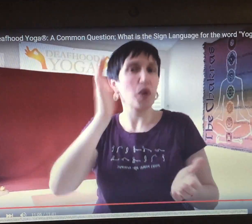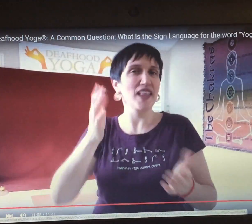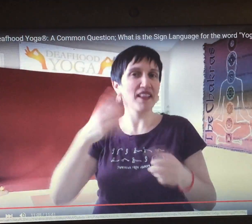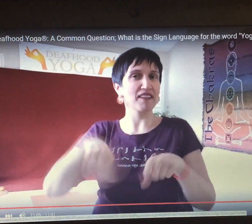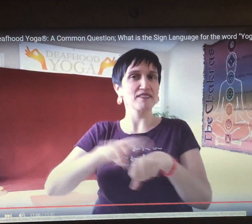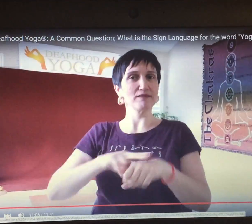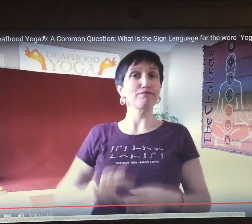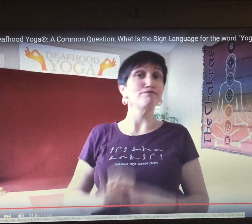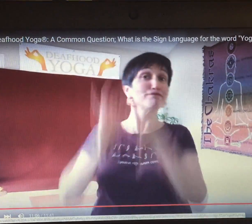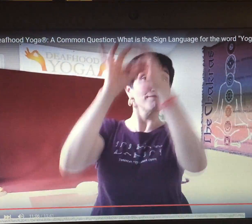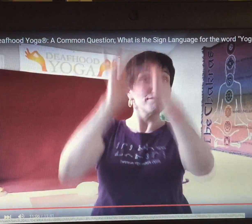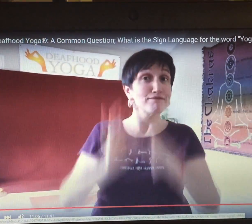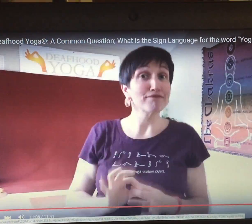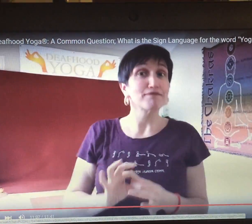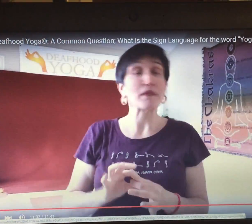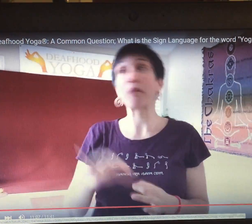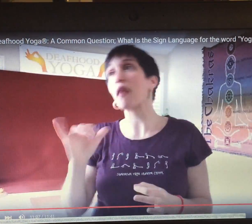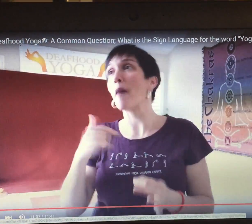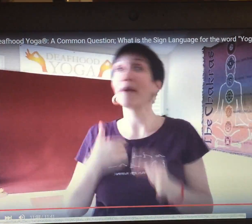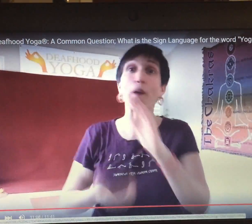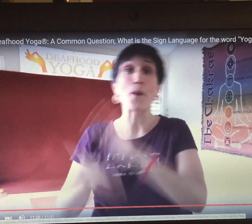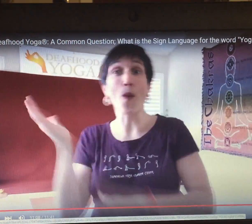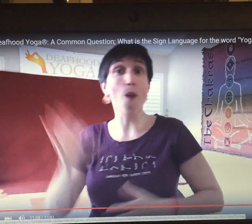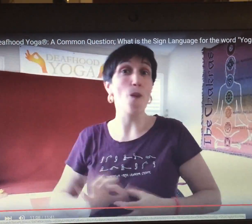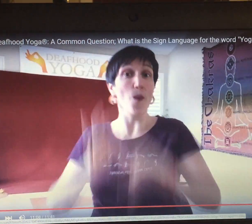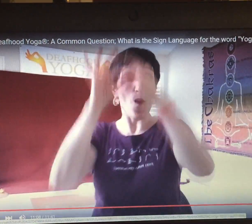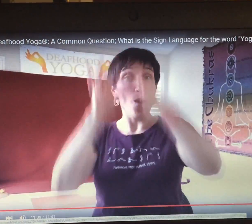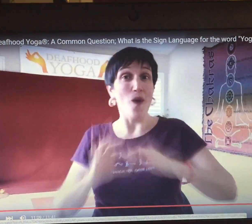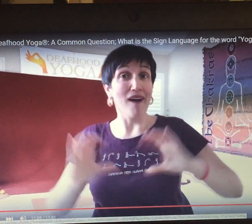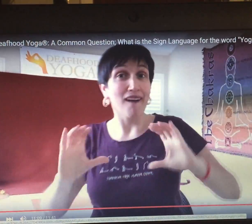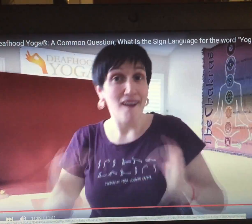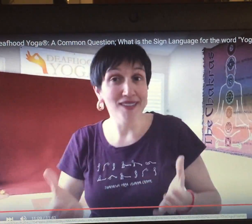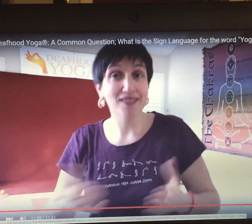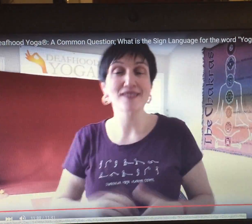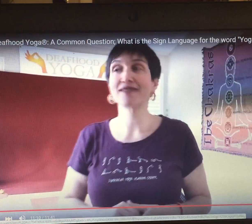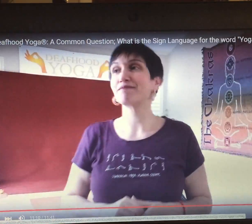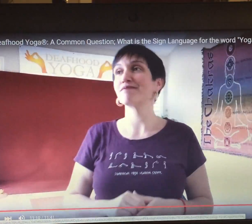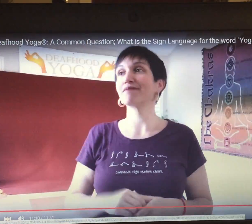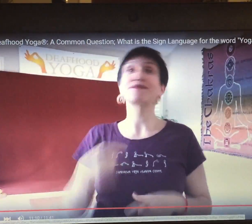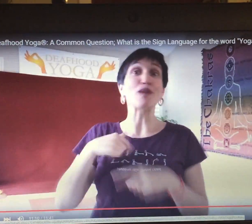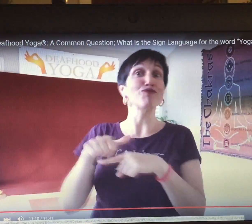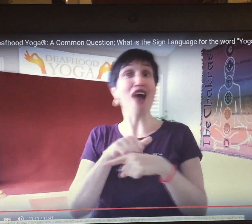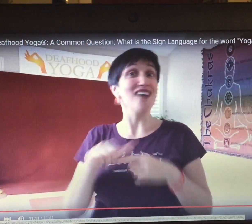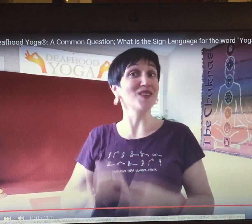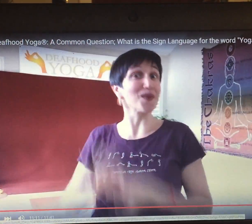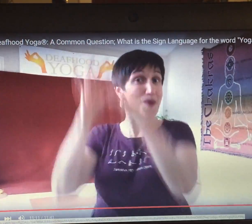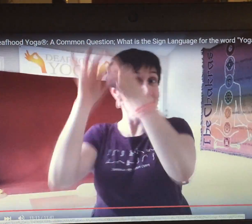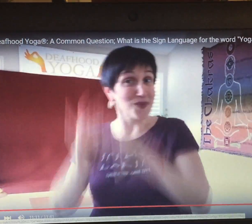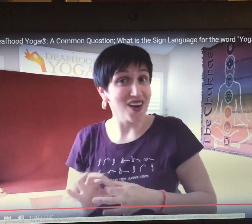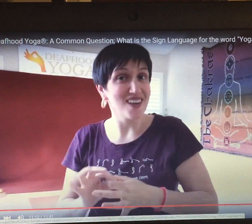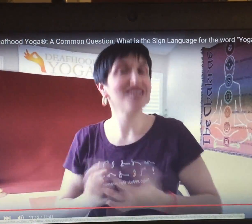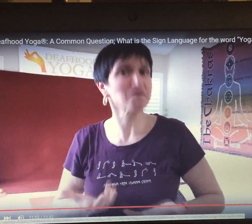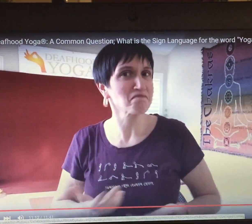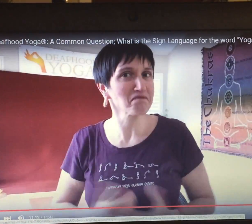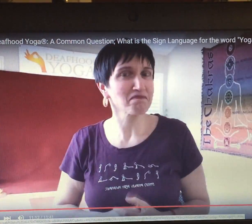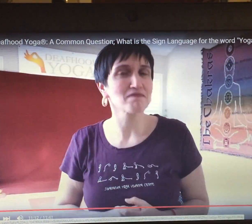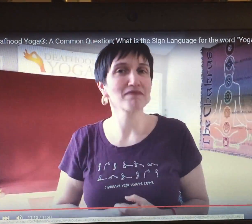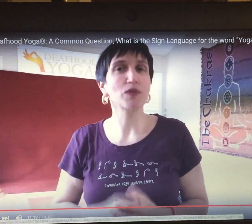yoga will natural go up and down. I'm going to go to yoga class. I'm going to practice yoga.